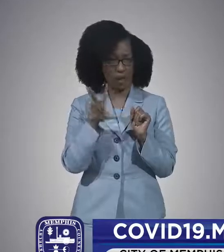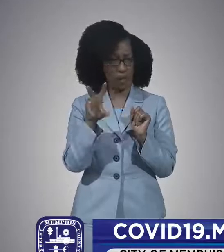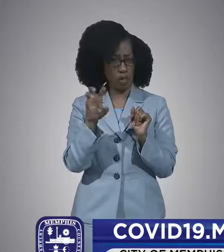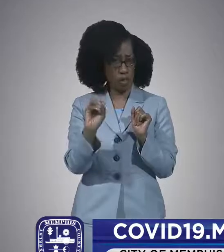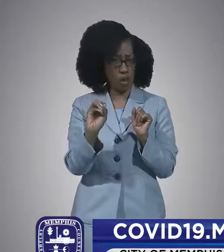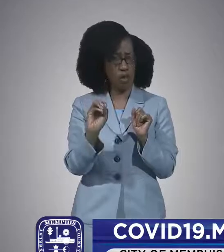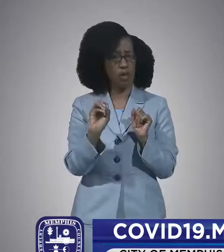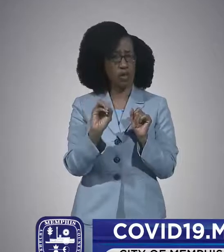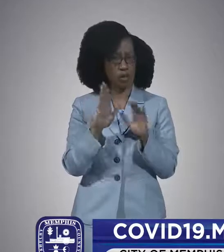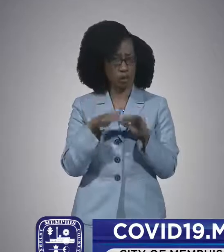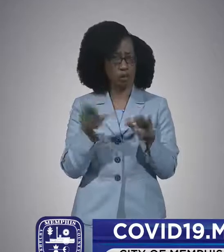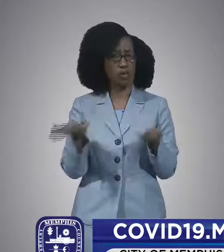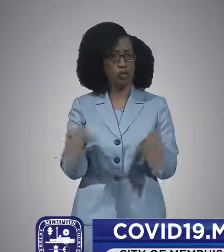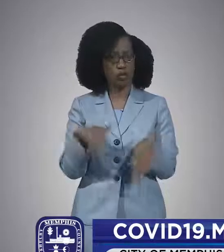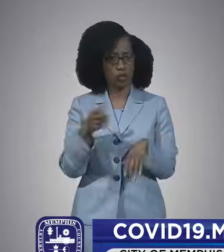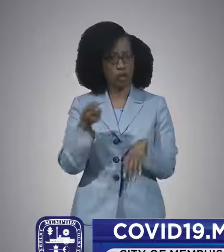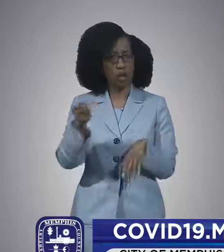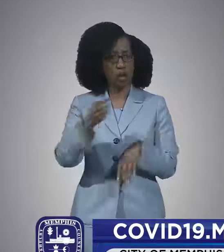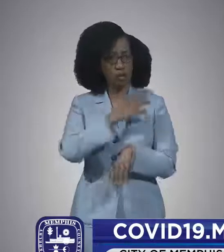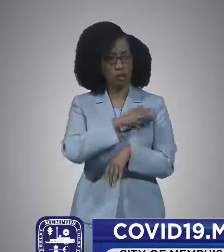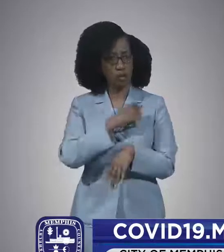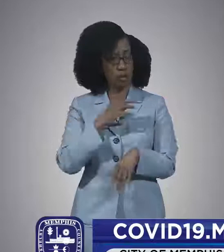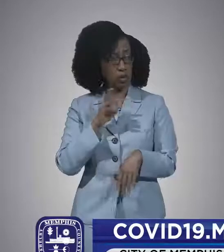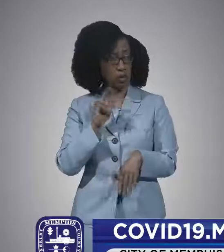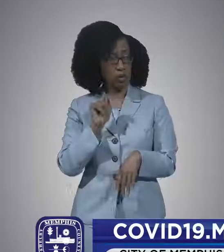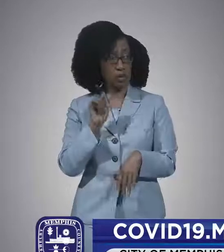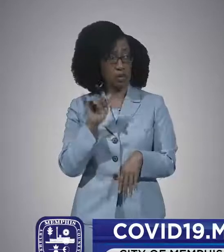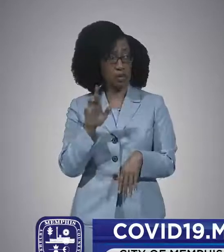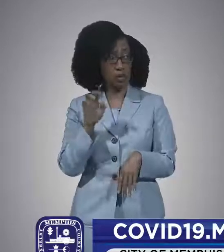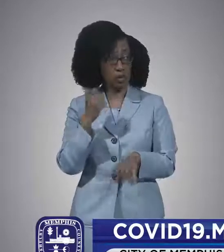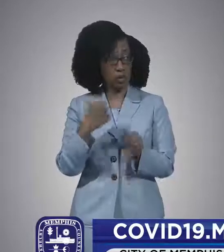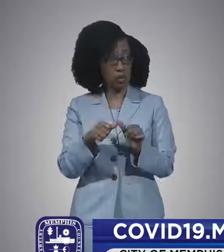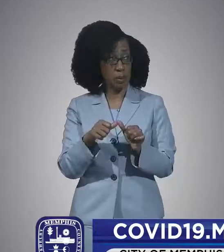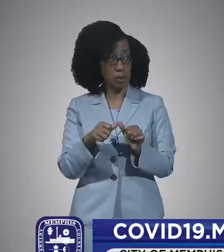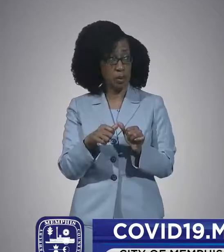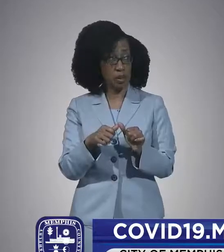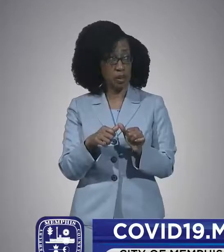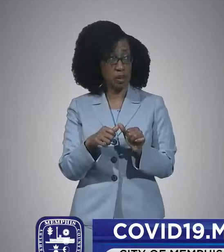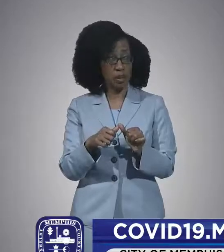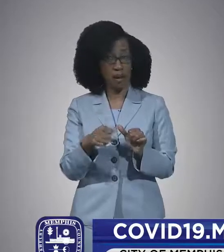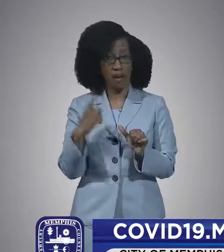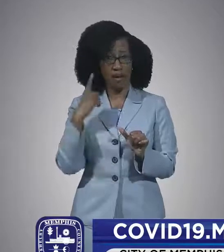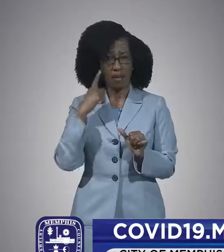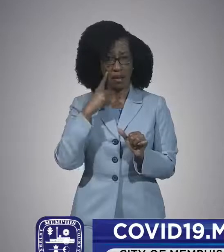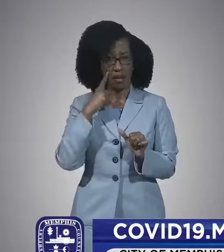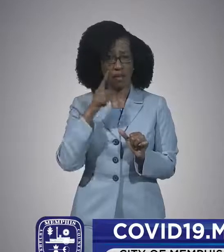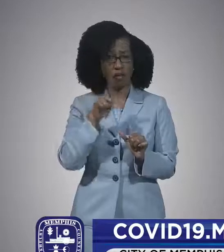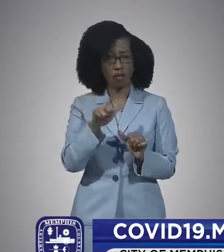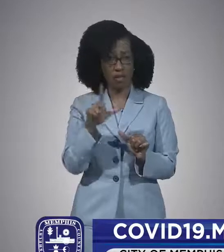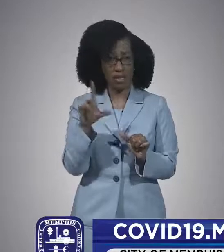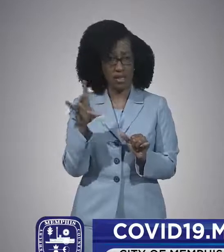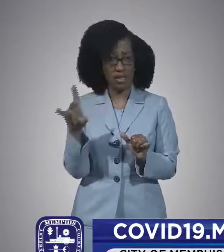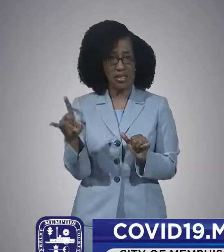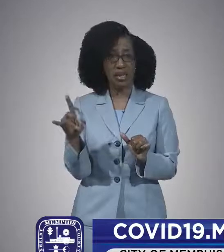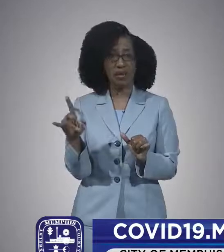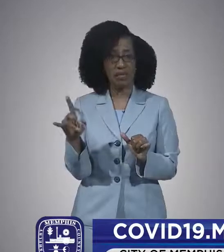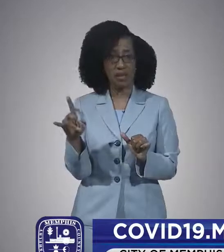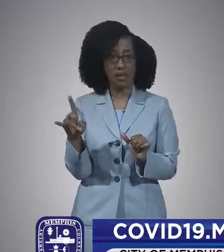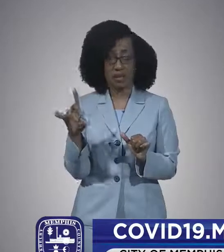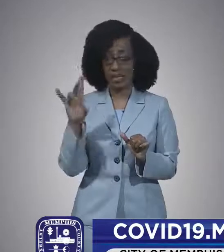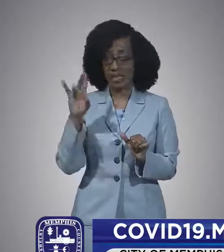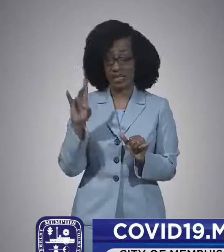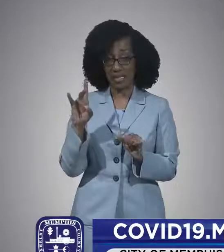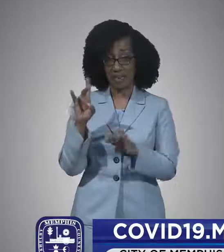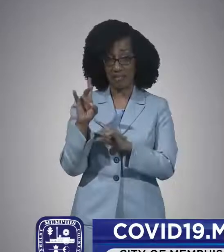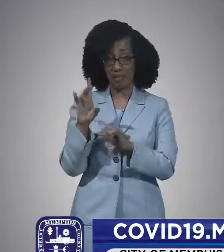in the hospital the last time. Dr. Taylor, do you remember where it stands today? I believe 27 cases Okay. and 7 in the